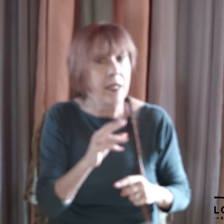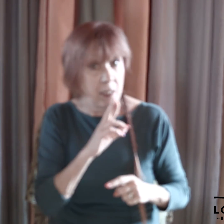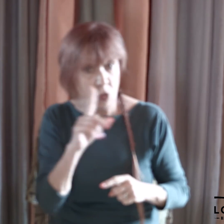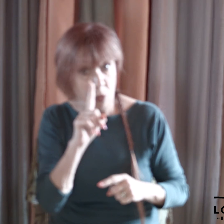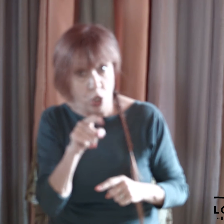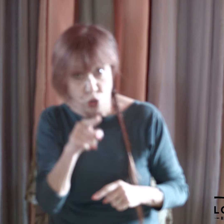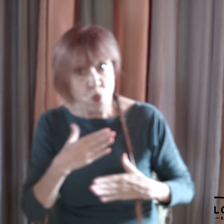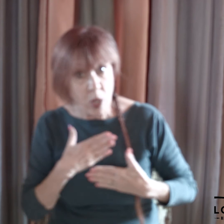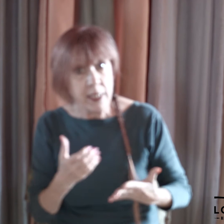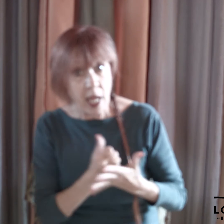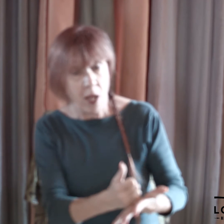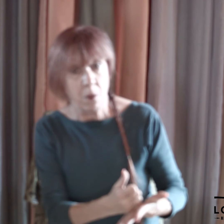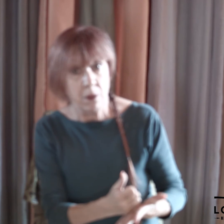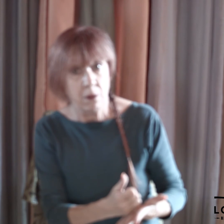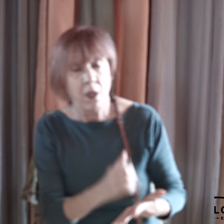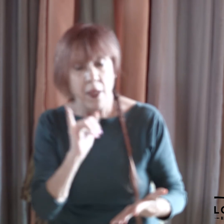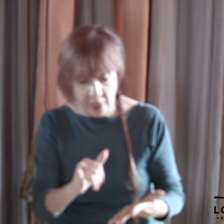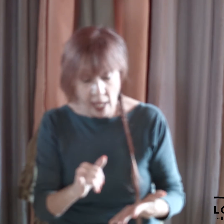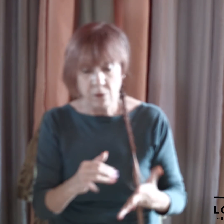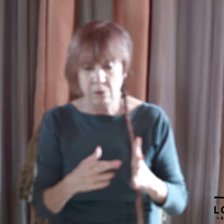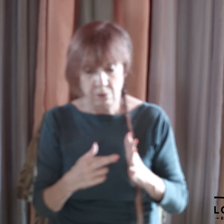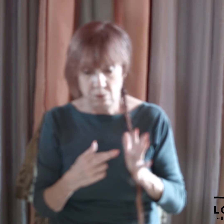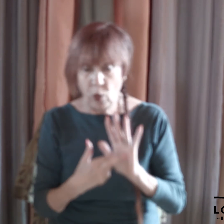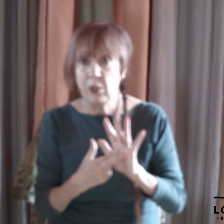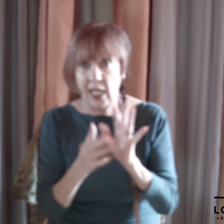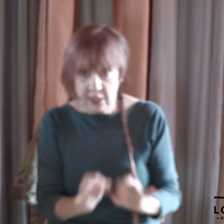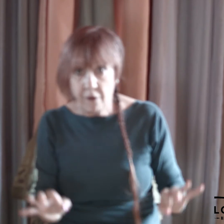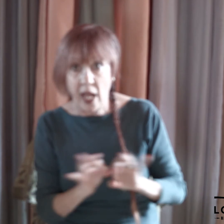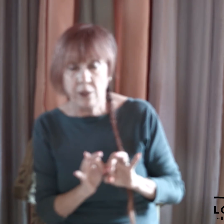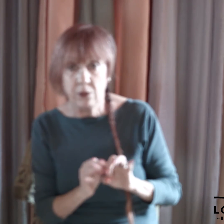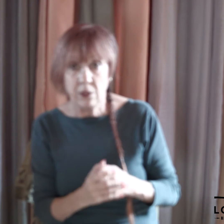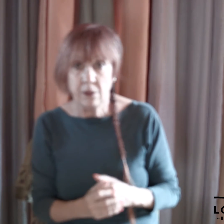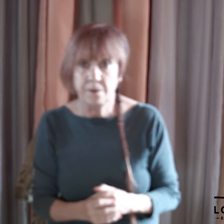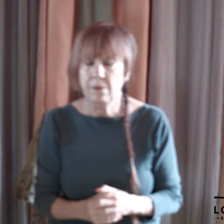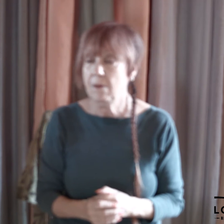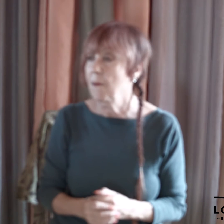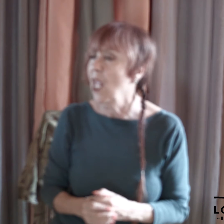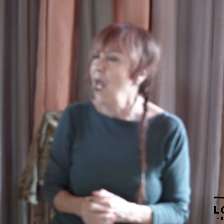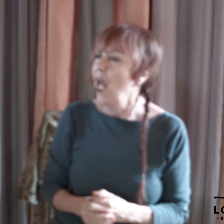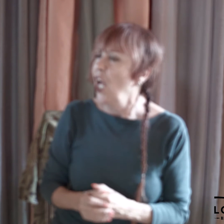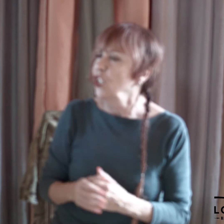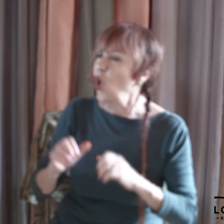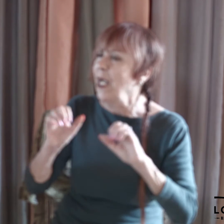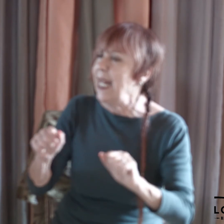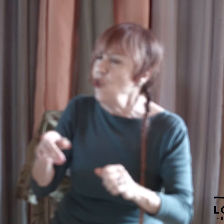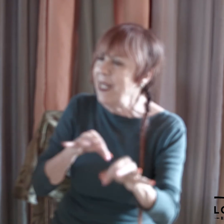all a statement of values. You know, in that context, I'd like you to explain to our listeners what care first